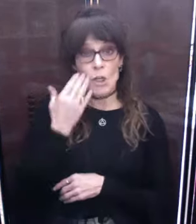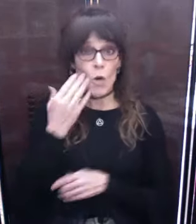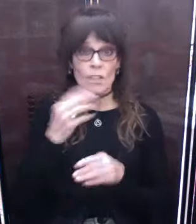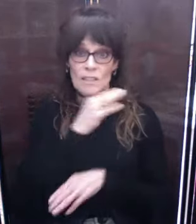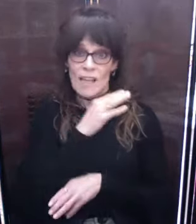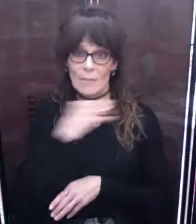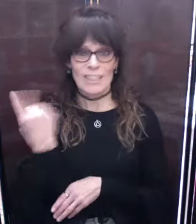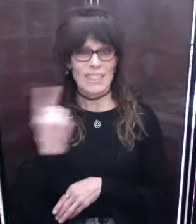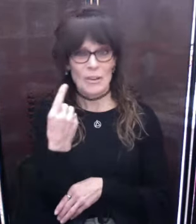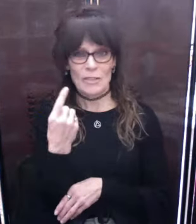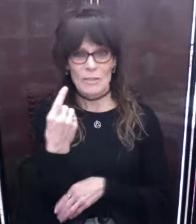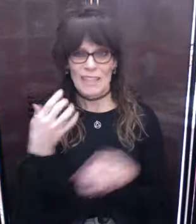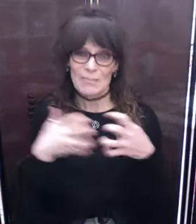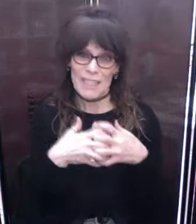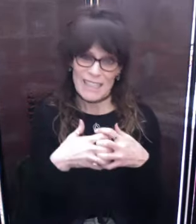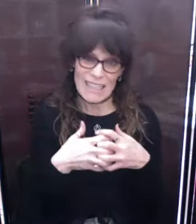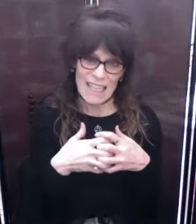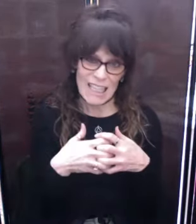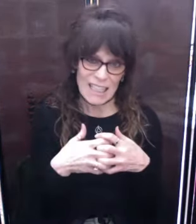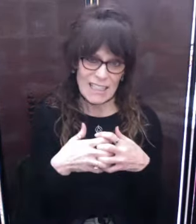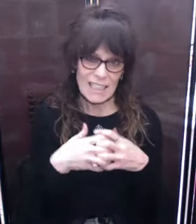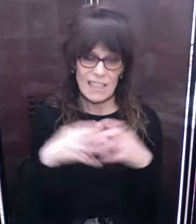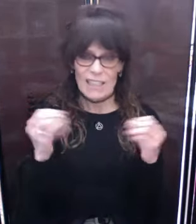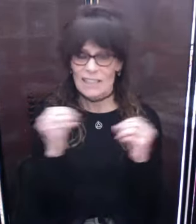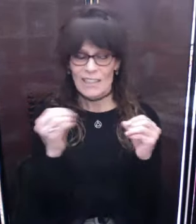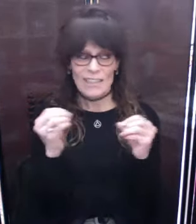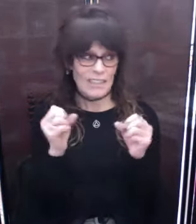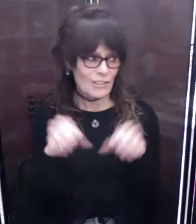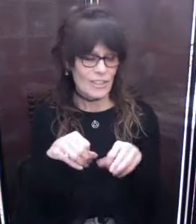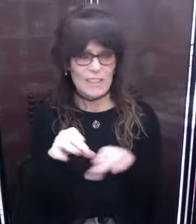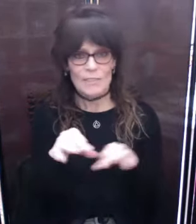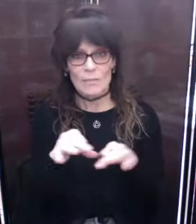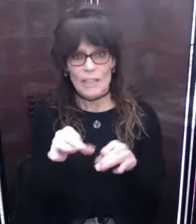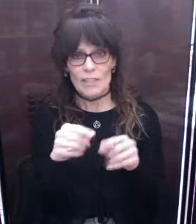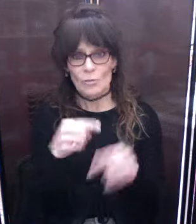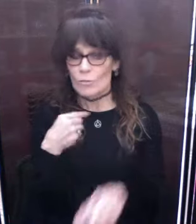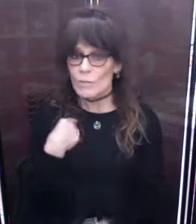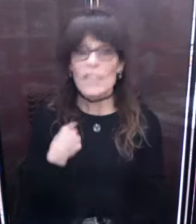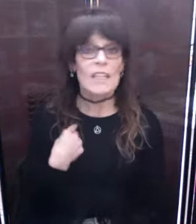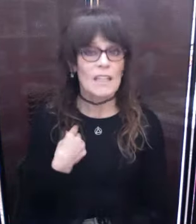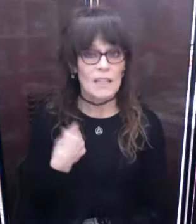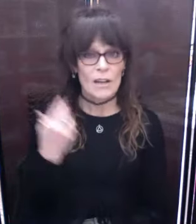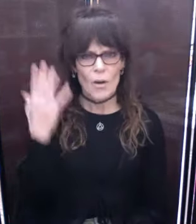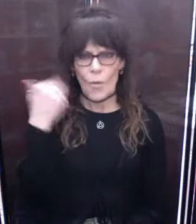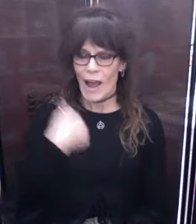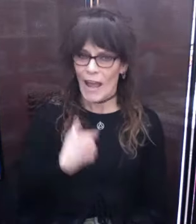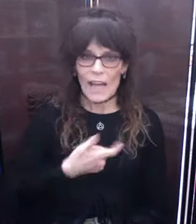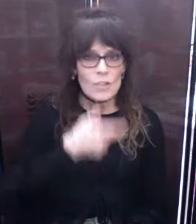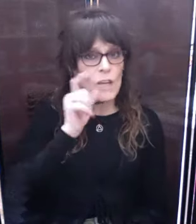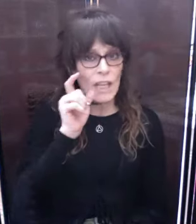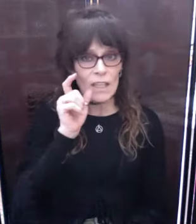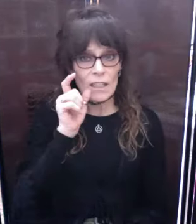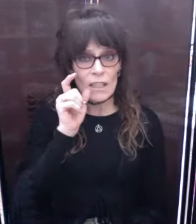made sense. Nothing else could explain to me why I drank in the face